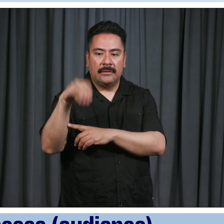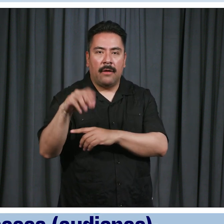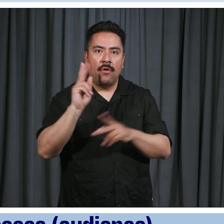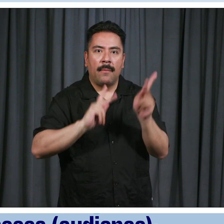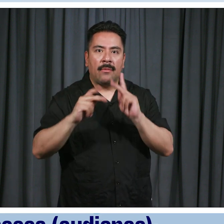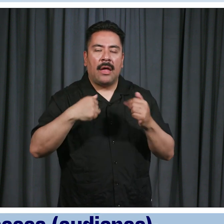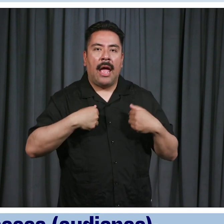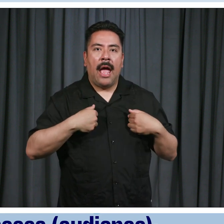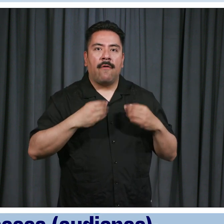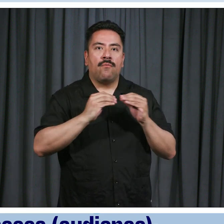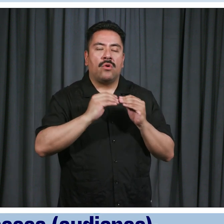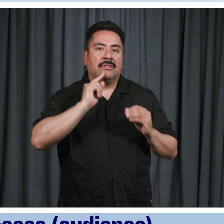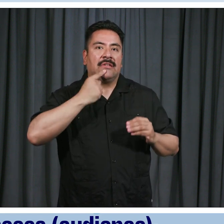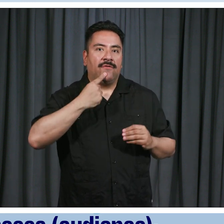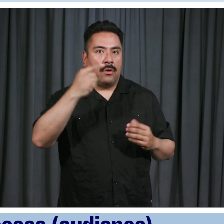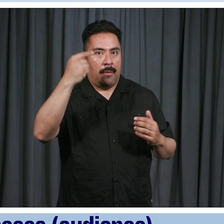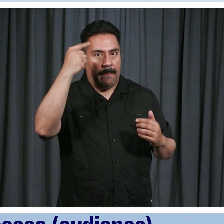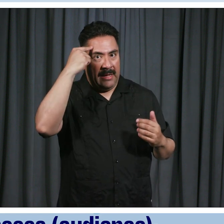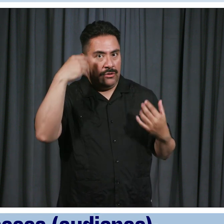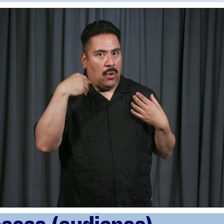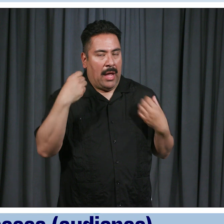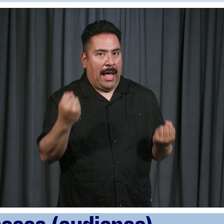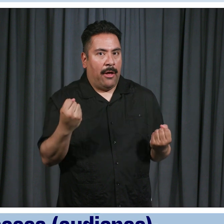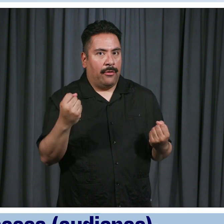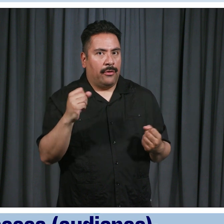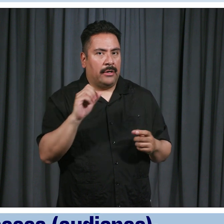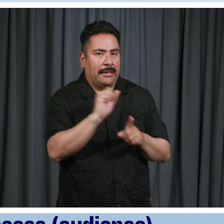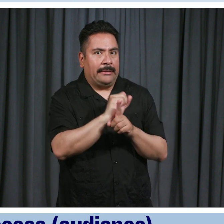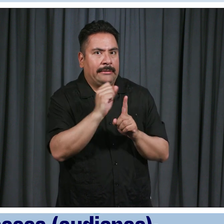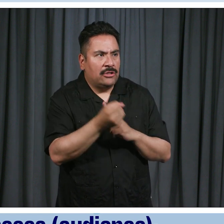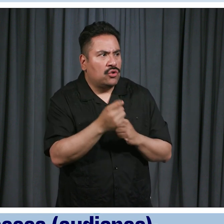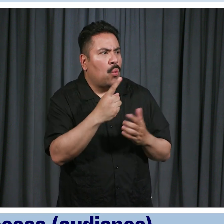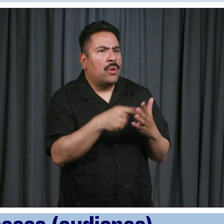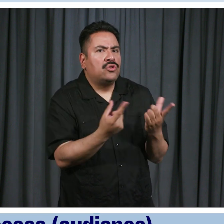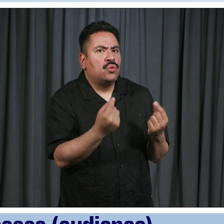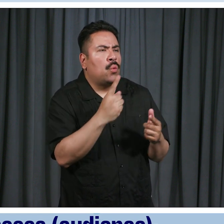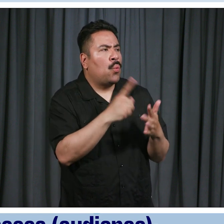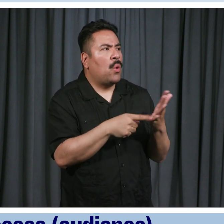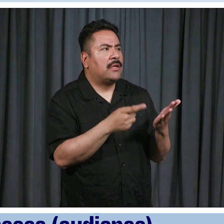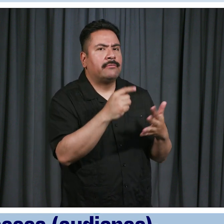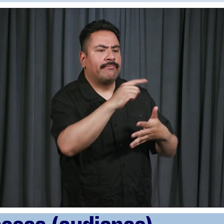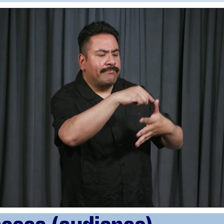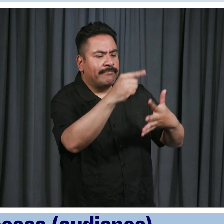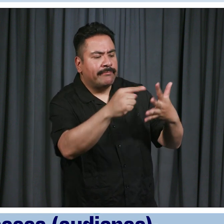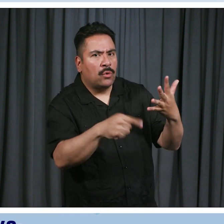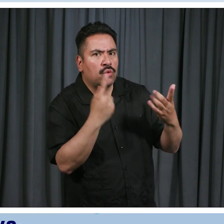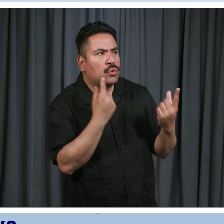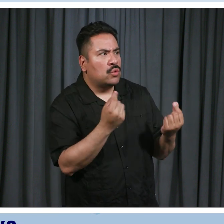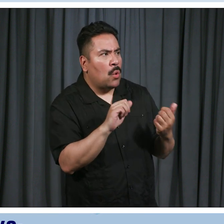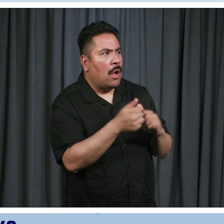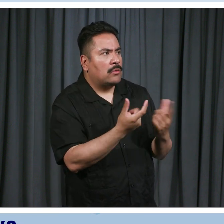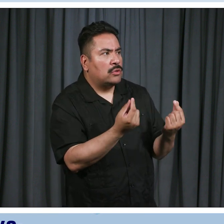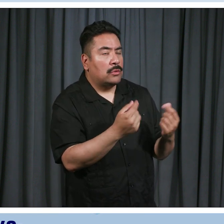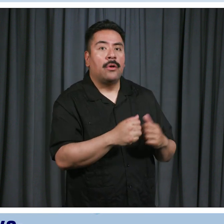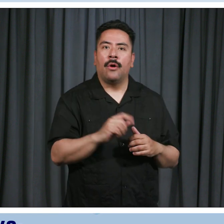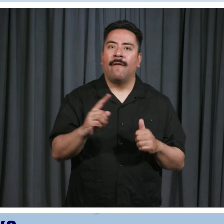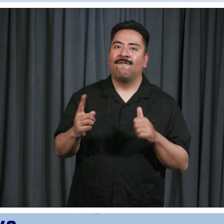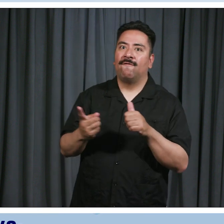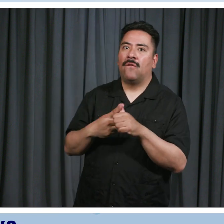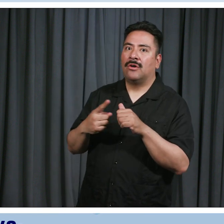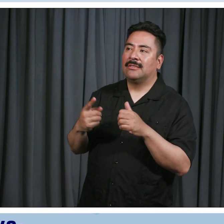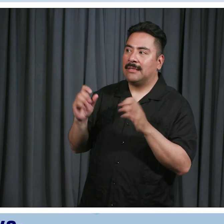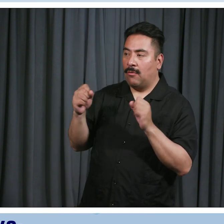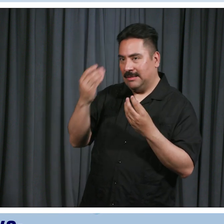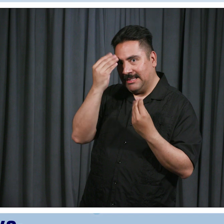more severe mental health conditions? What would you do? What interventions would you do to go in? Well, can I just first say